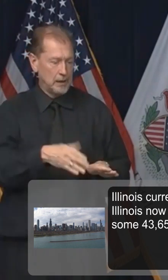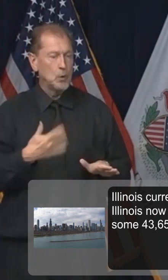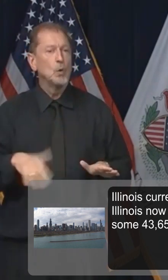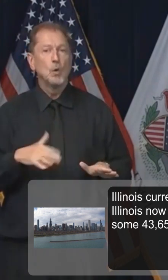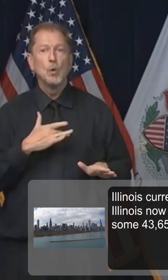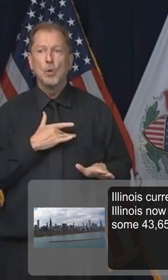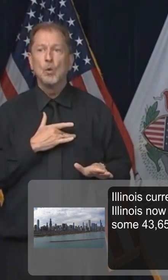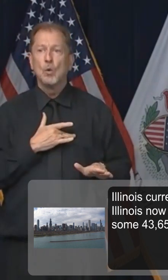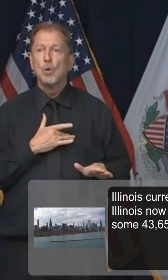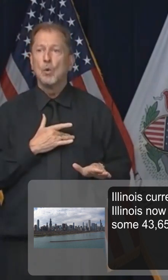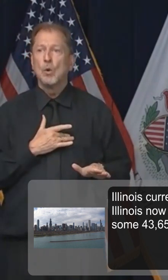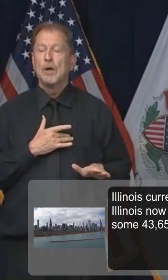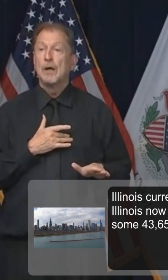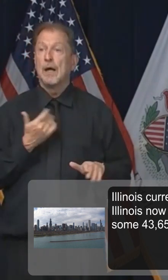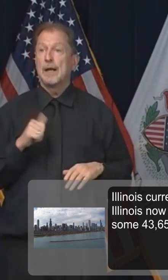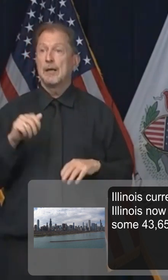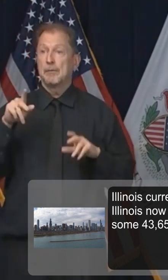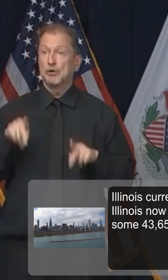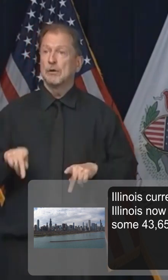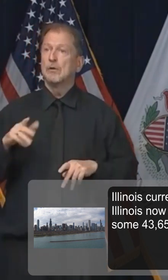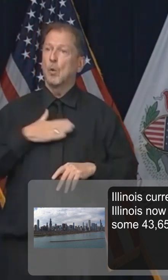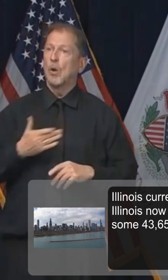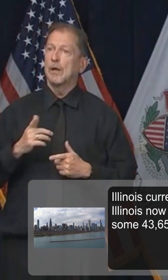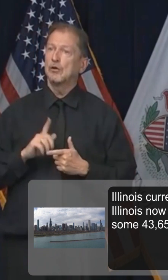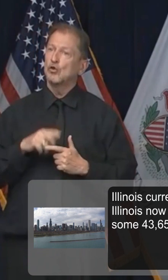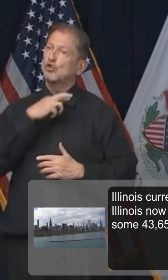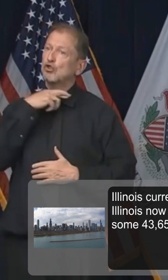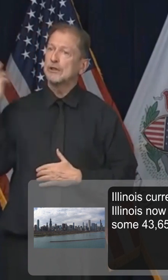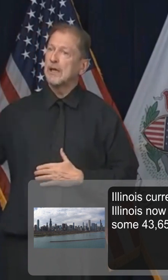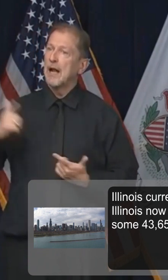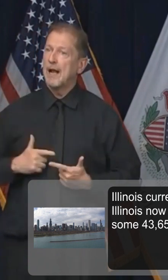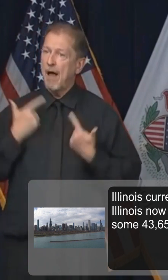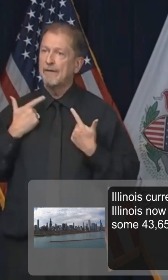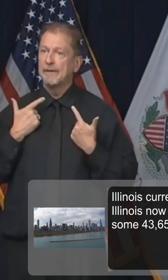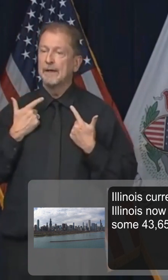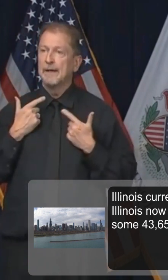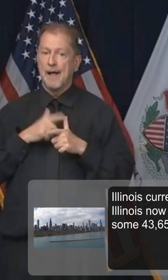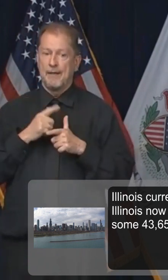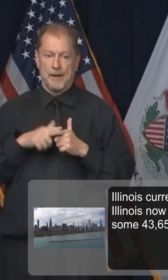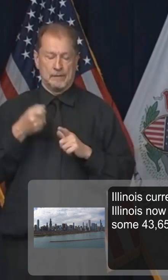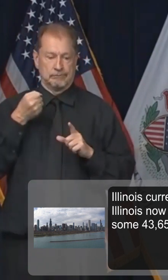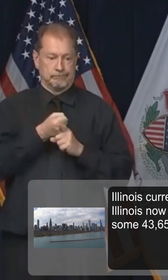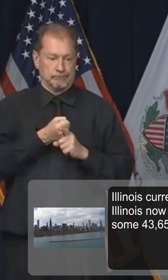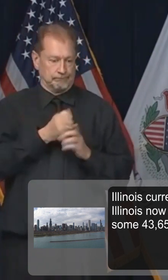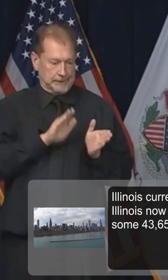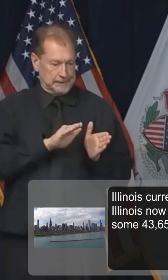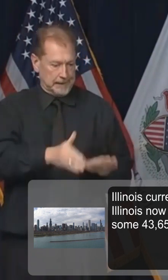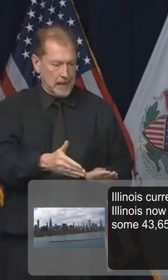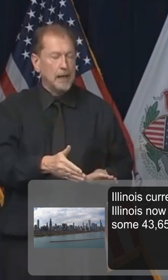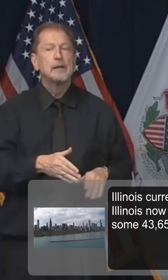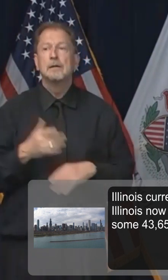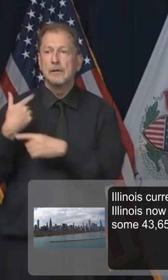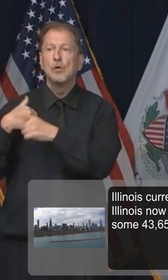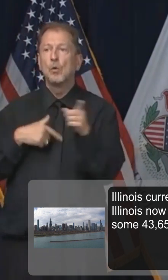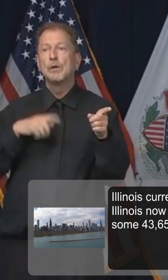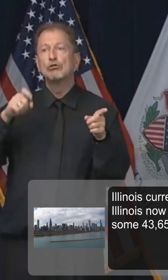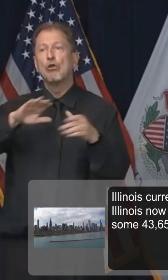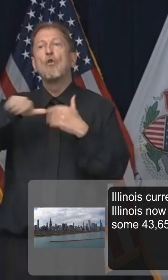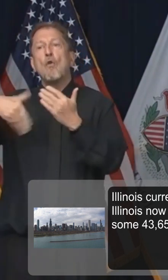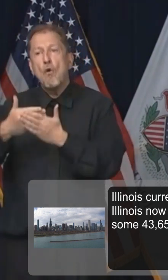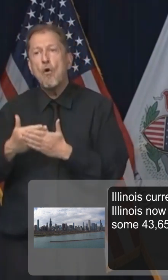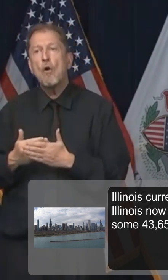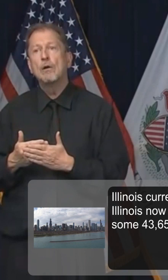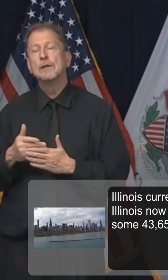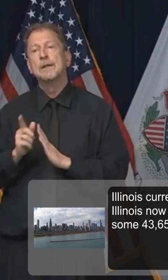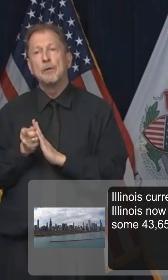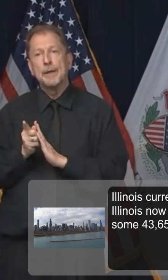of Illinois when someone who's willing to put their lives on the line every day loses their life is something I think that we should all take pause about